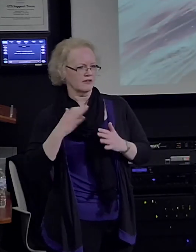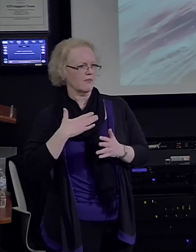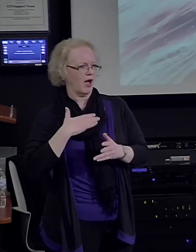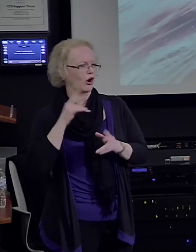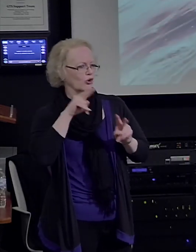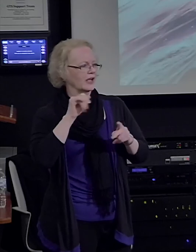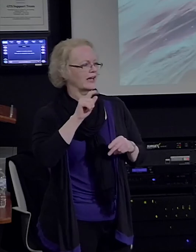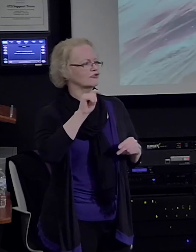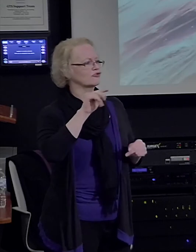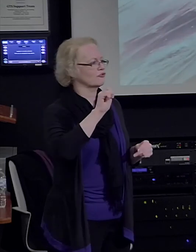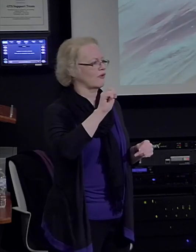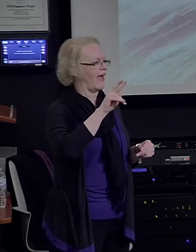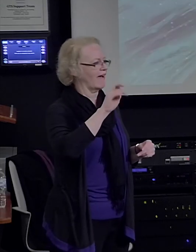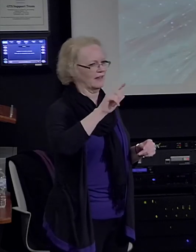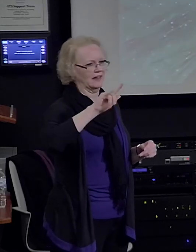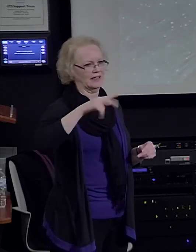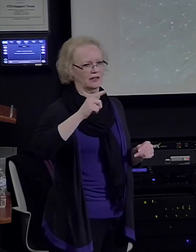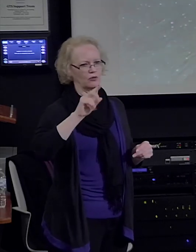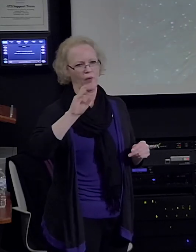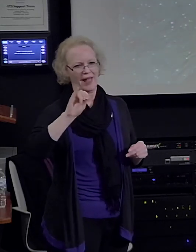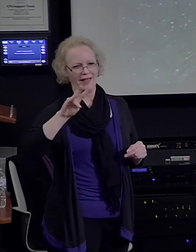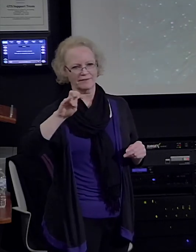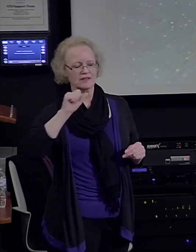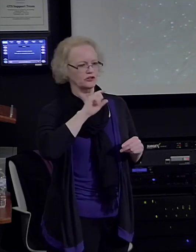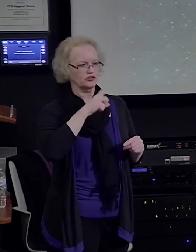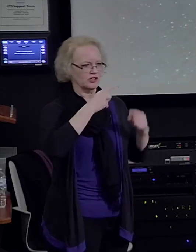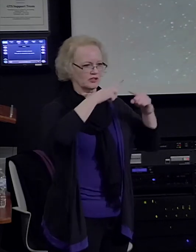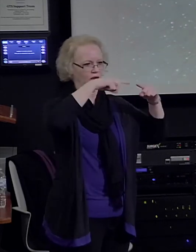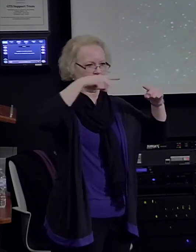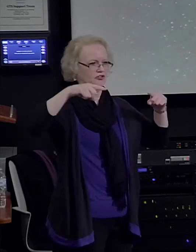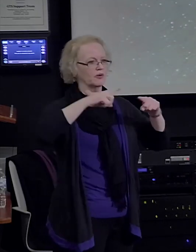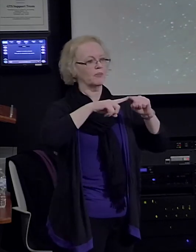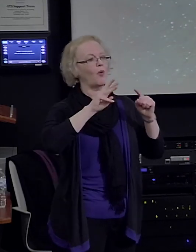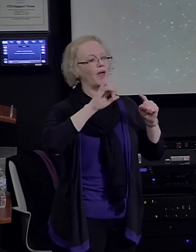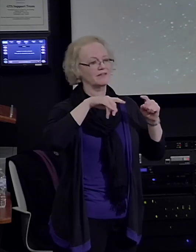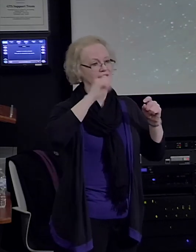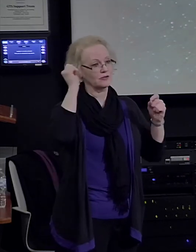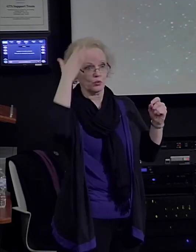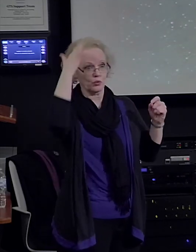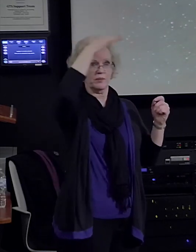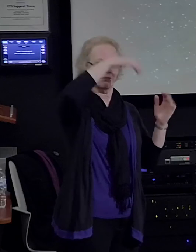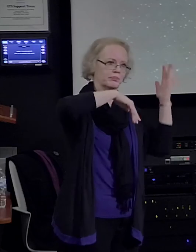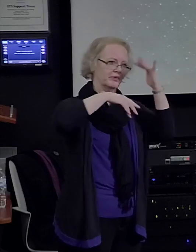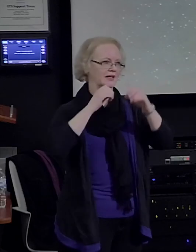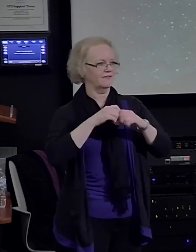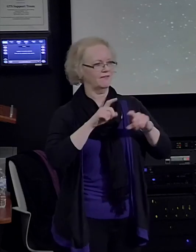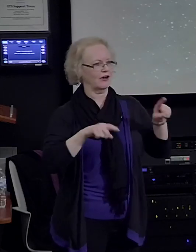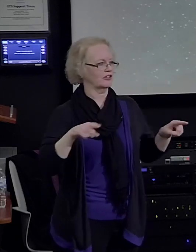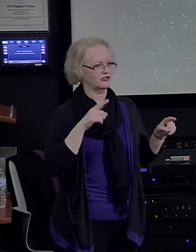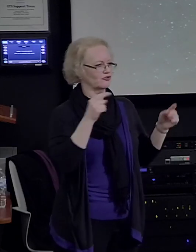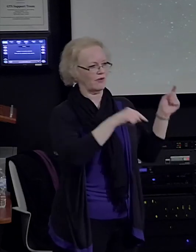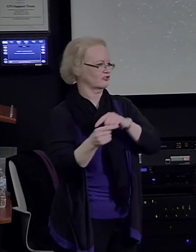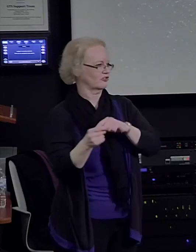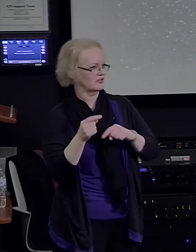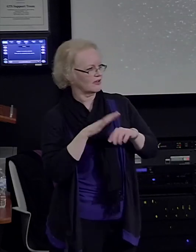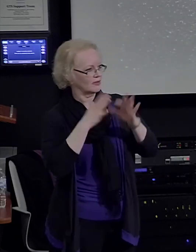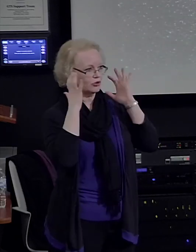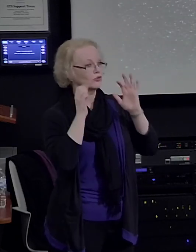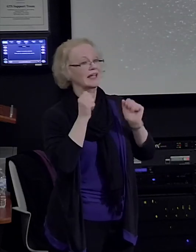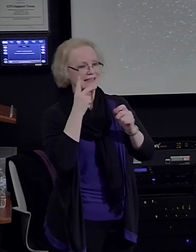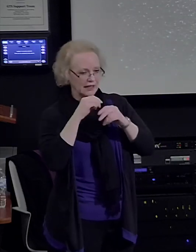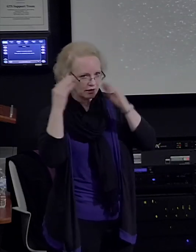looking at oscillations we're looking at waves that sweep in various directions around the brain we don't know you see these in adults you can see them in